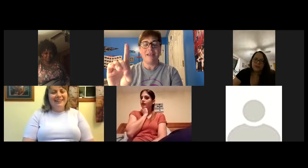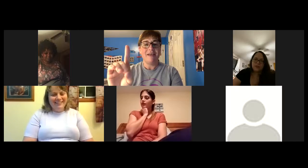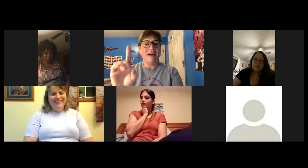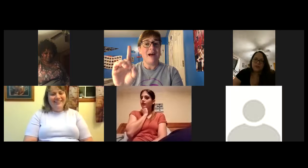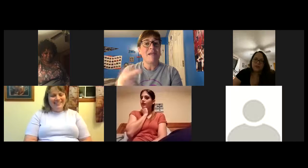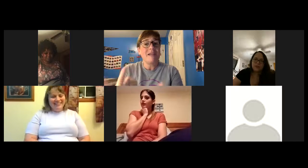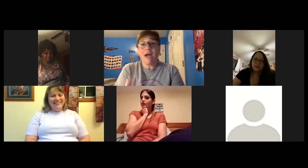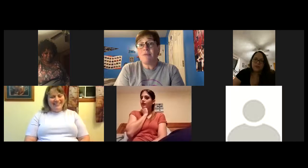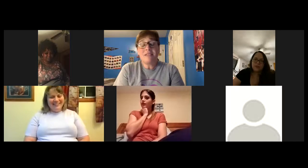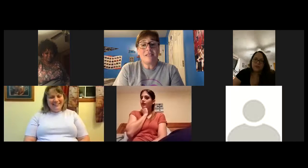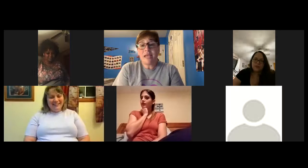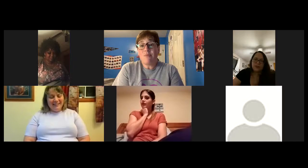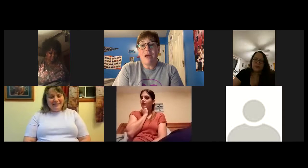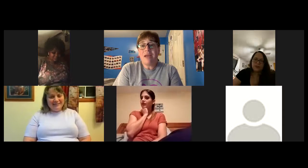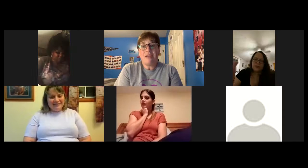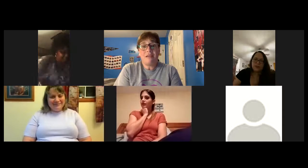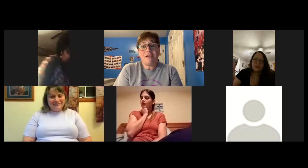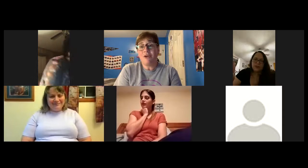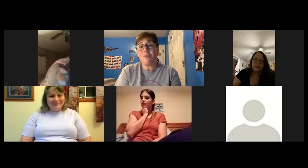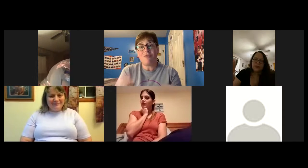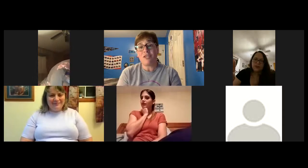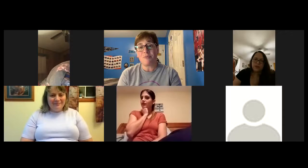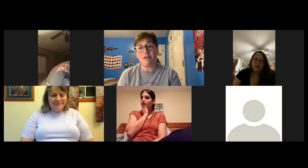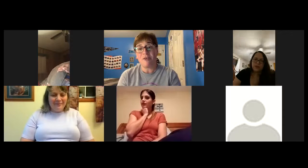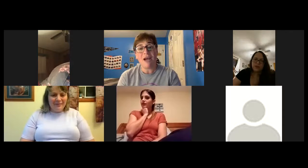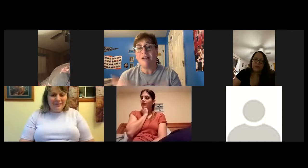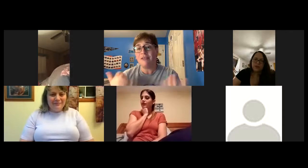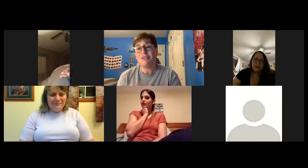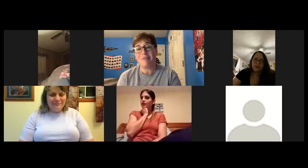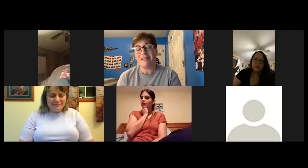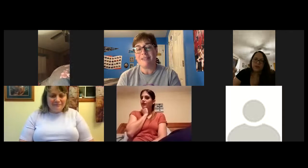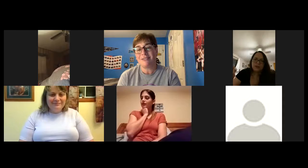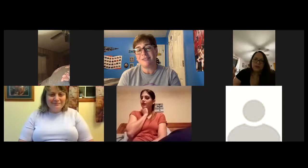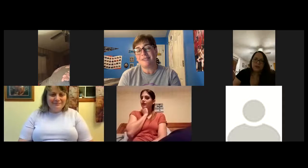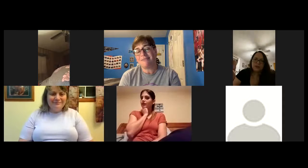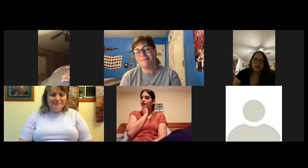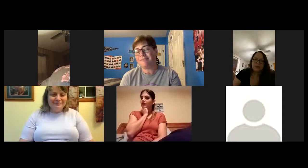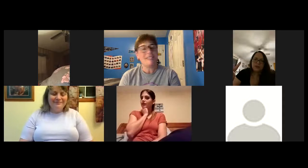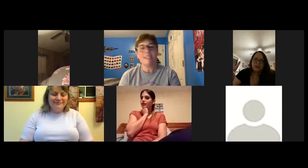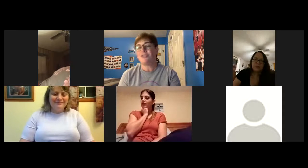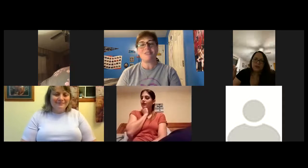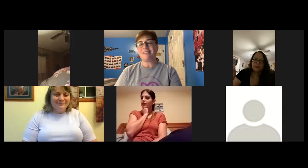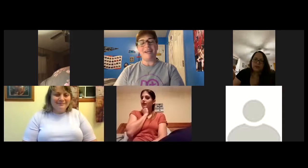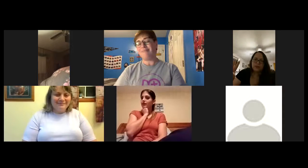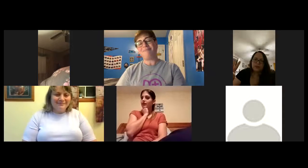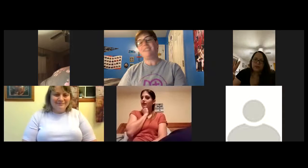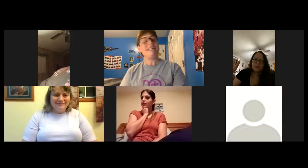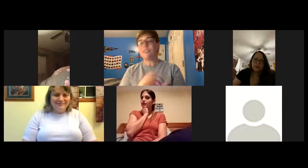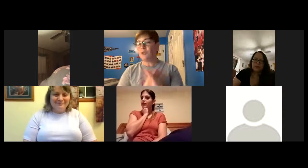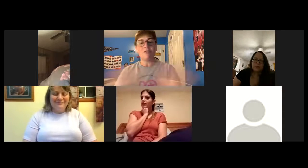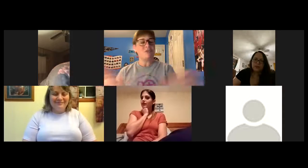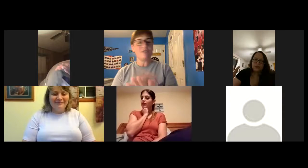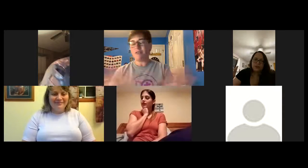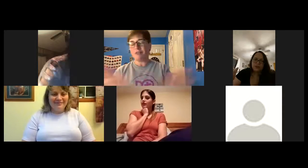Okay. I mean, I was the same way, you know, my freshman year of college. I mean, it's just, yeah, it